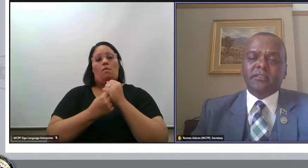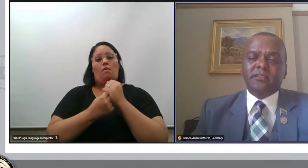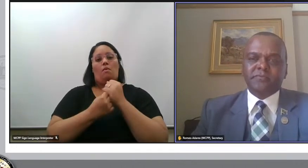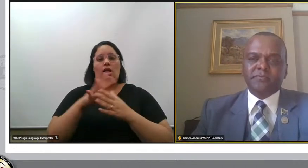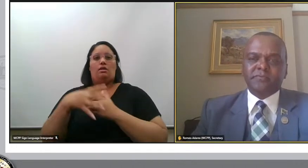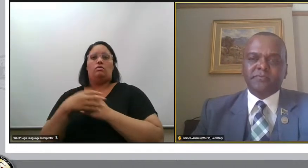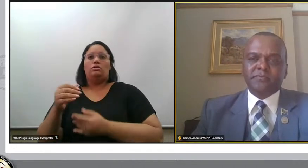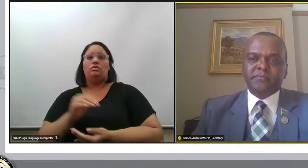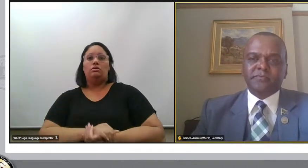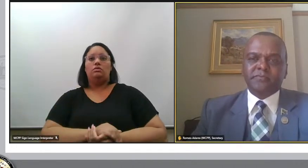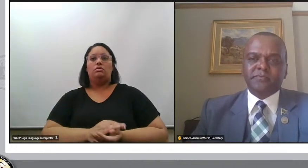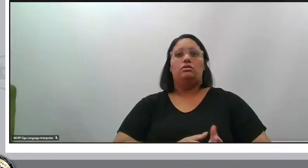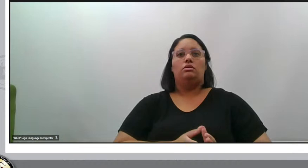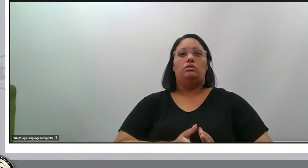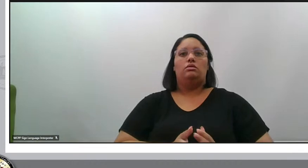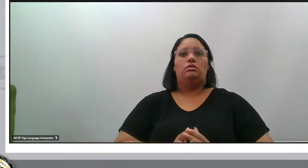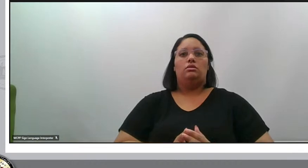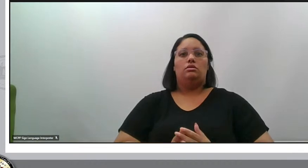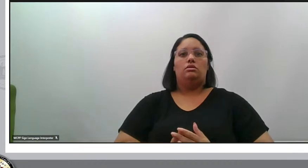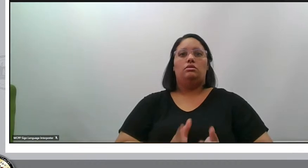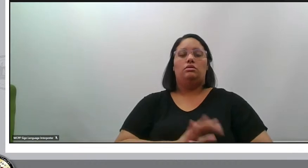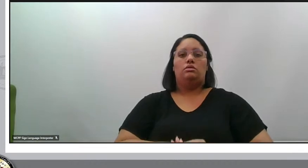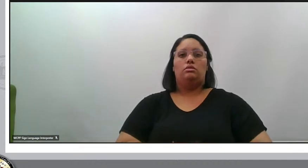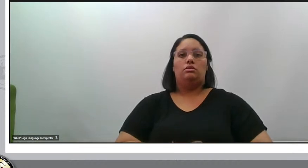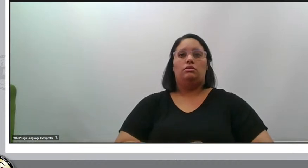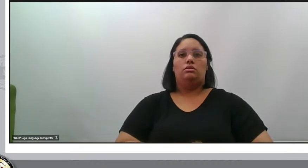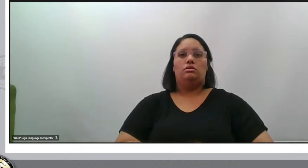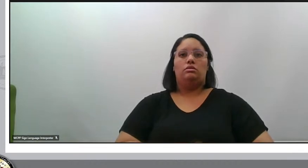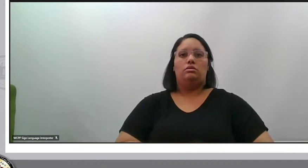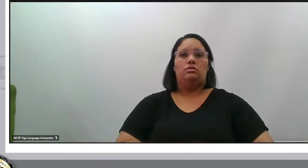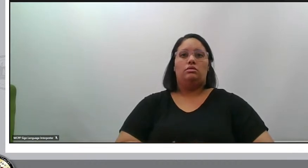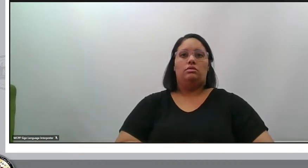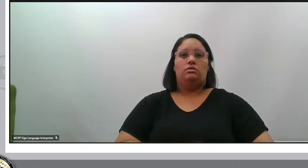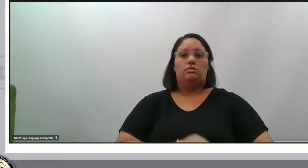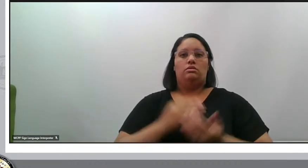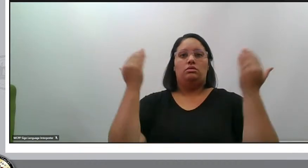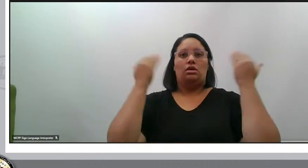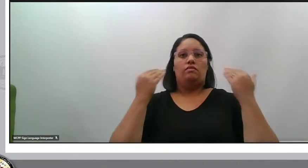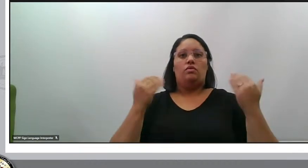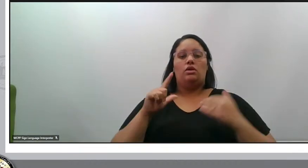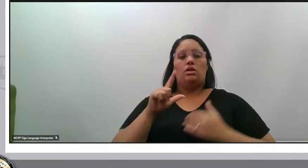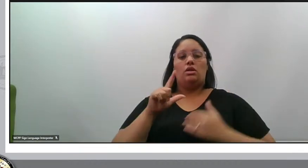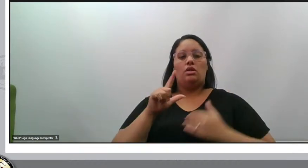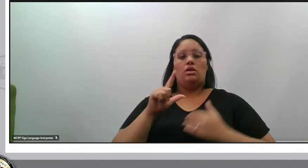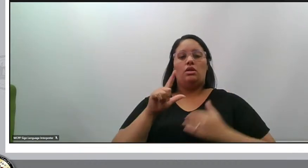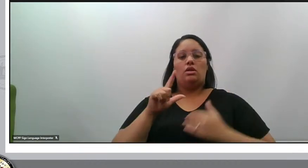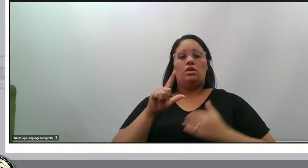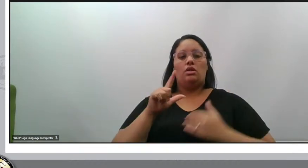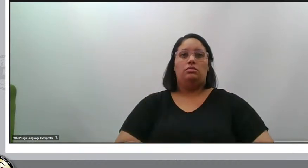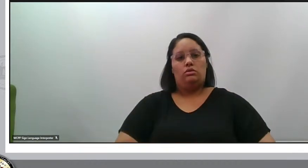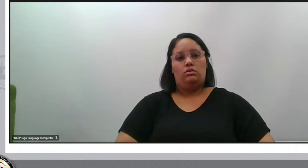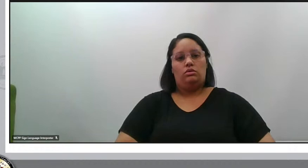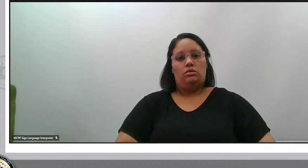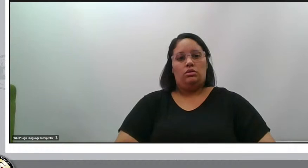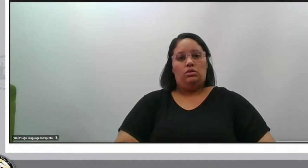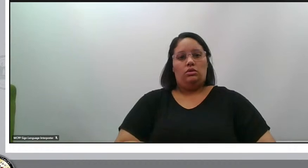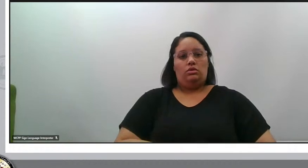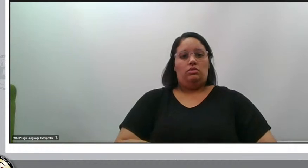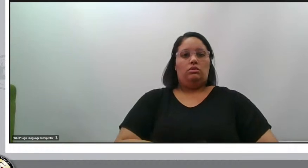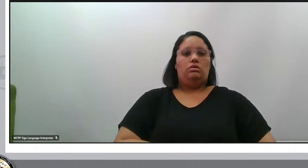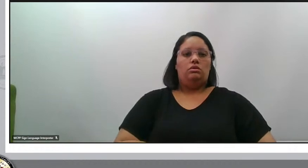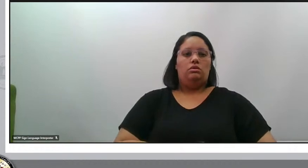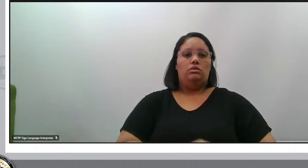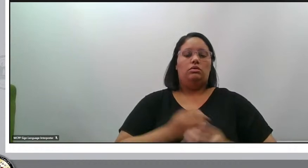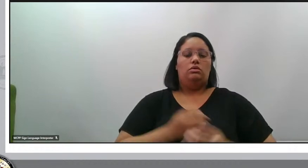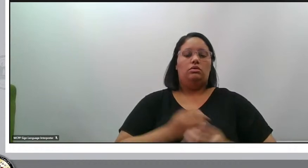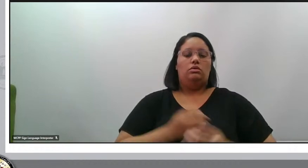Chairperson. Thank you, Advocate Leroux. Chairperson, I'll just add,